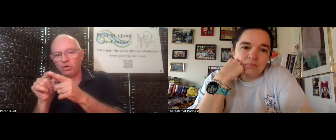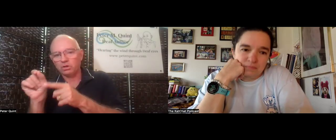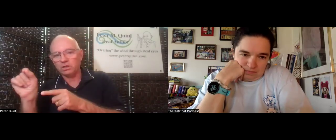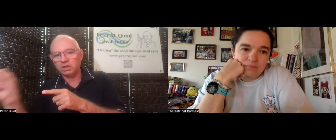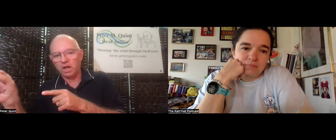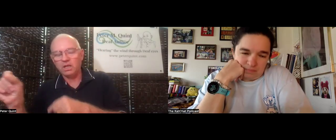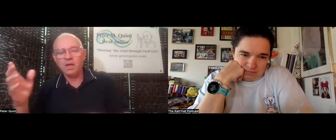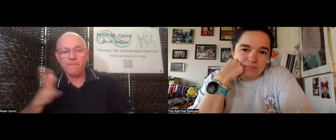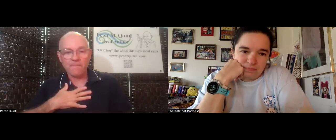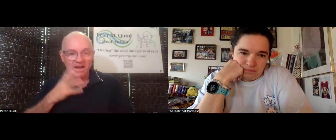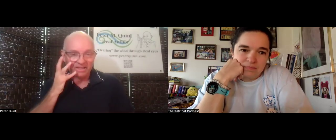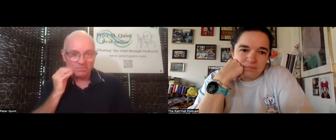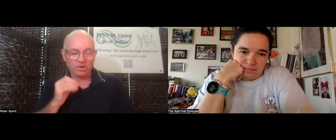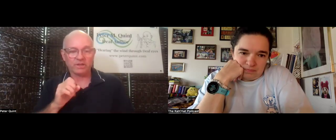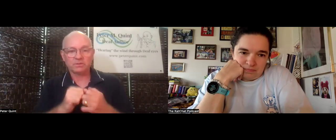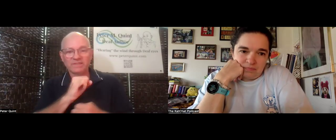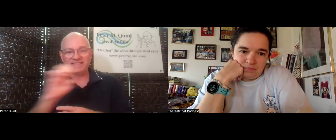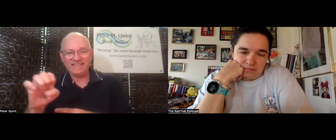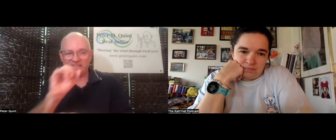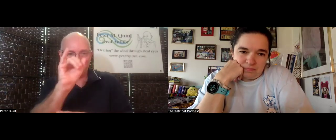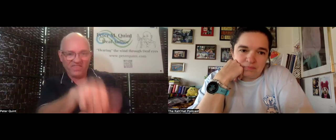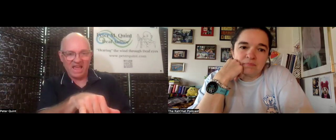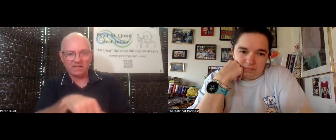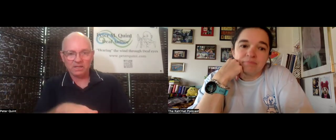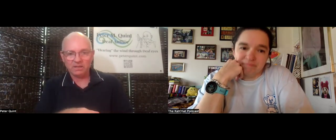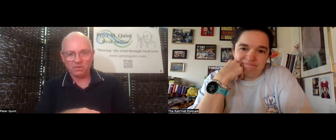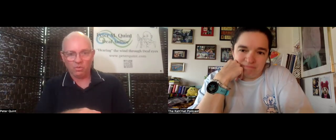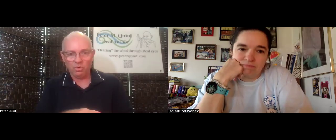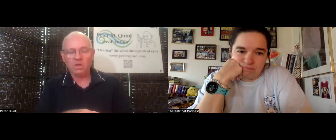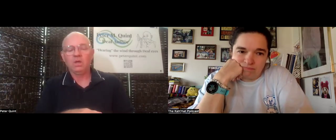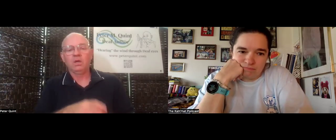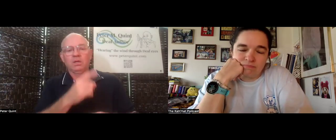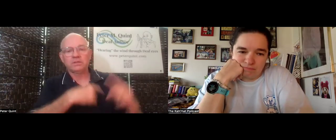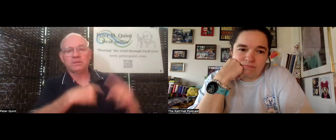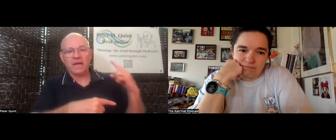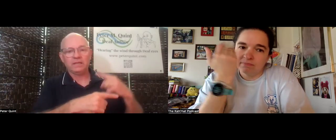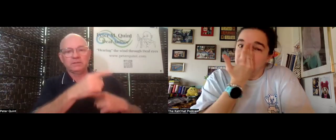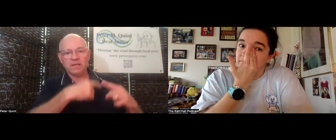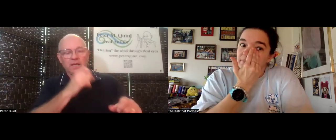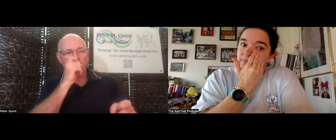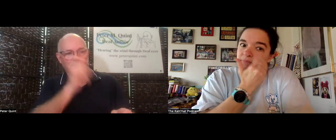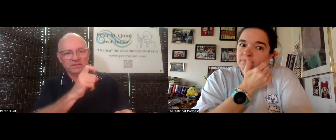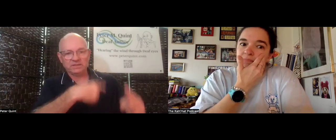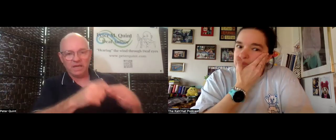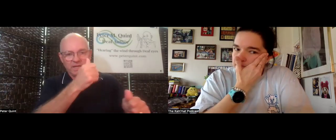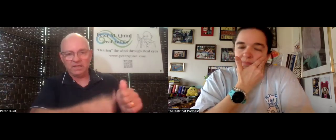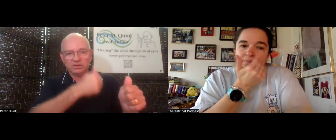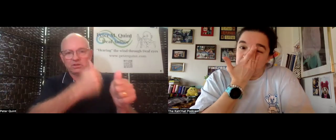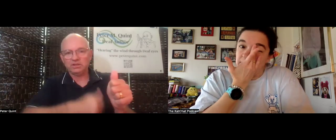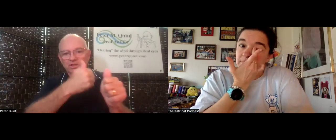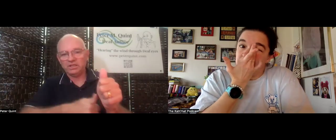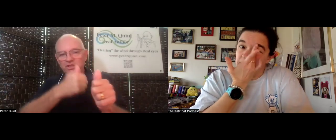dot, word, dot, dot, dot. My experience with C is that, you know, Mhm. sign, must